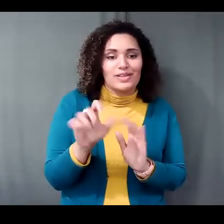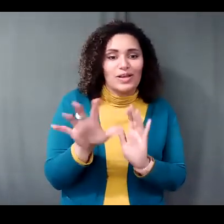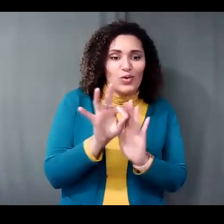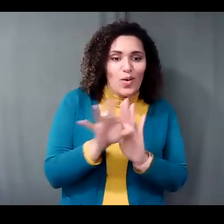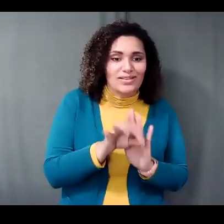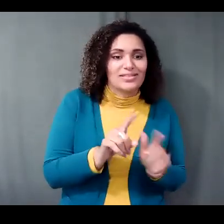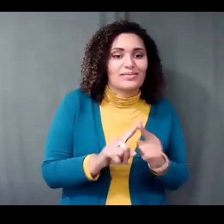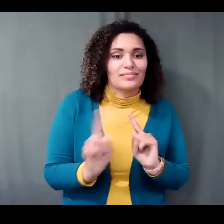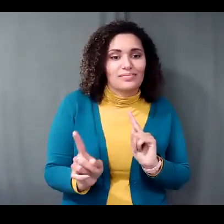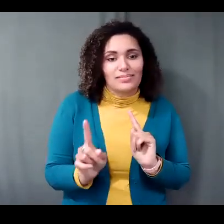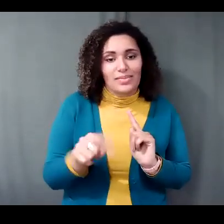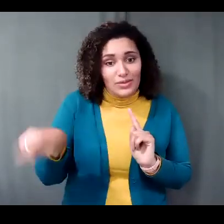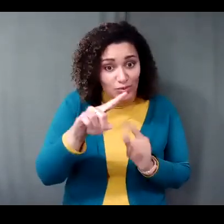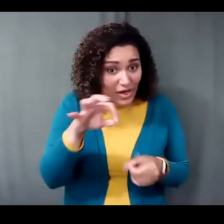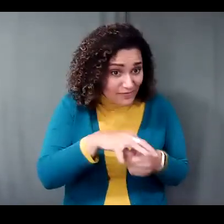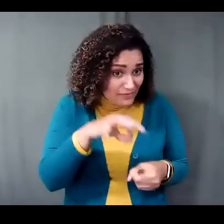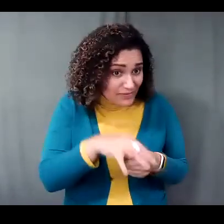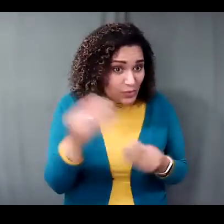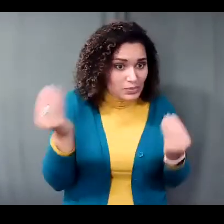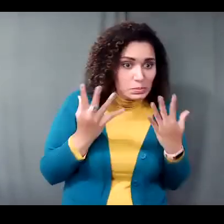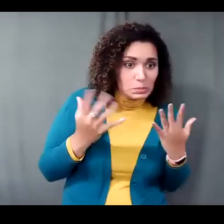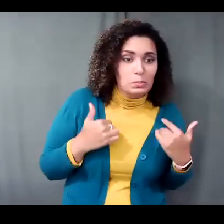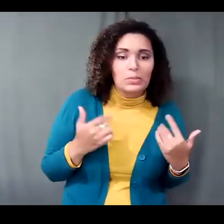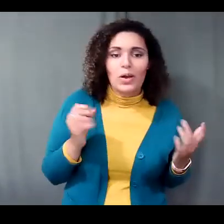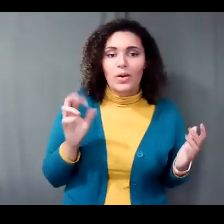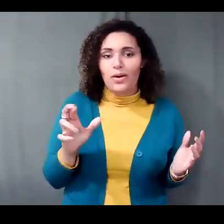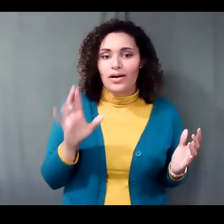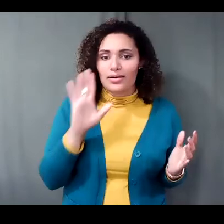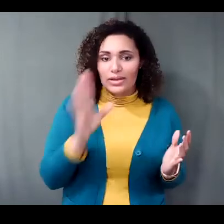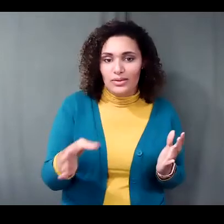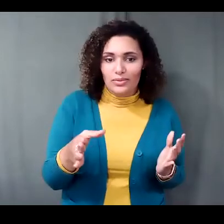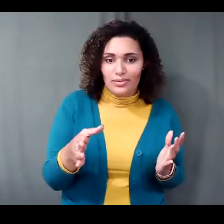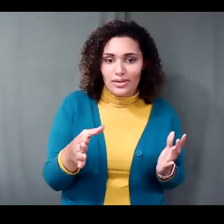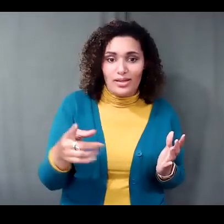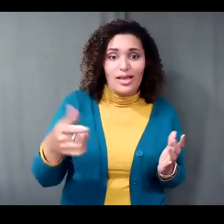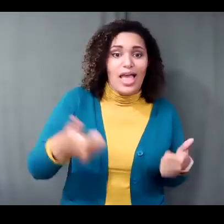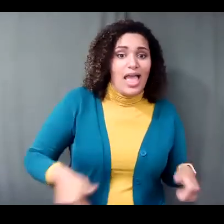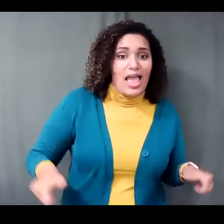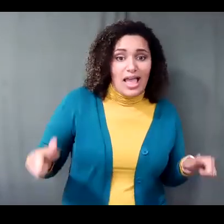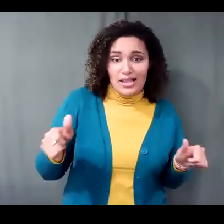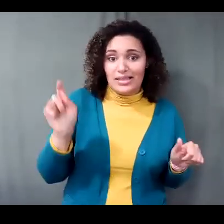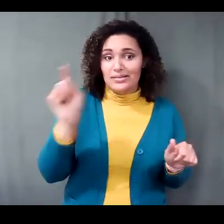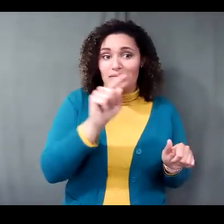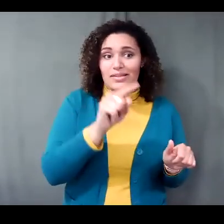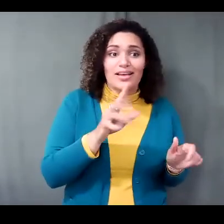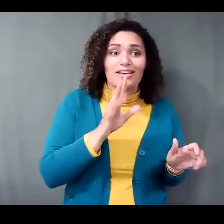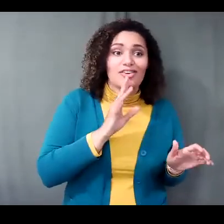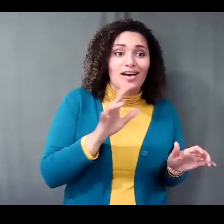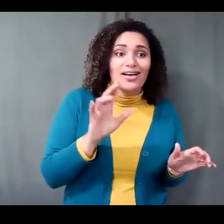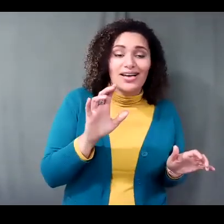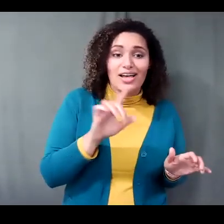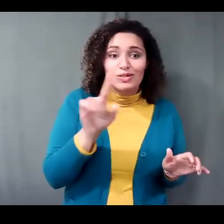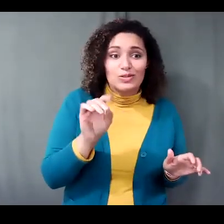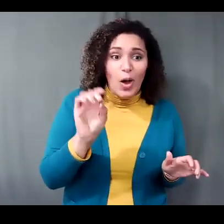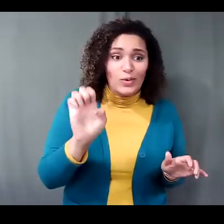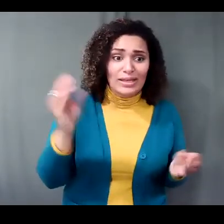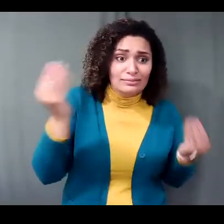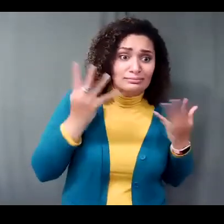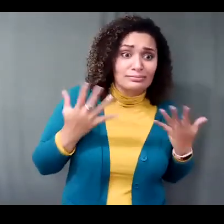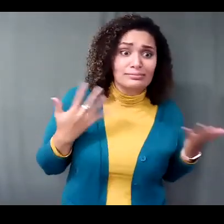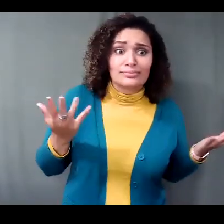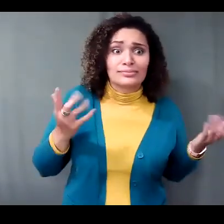sweetness in that food, but also that alcohol keeps your palate cleansed and kind of So times when you might think like, oh, this is sort of a